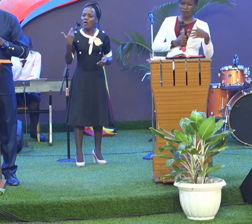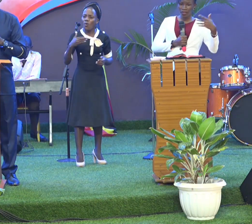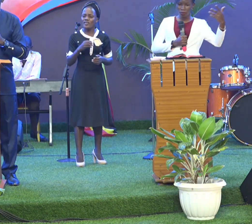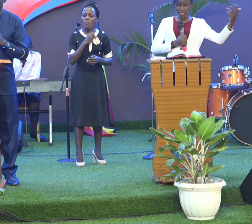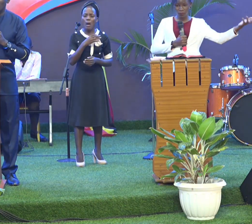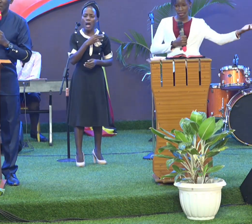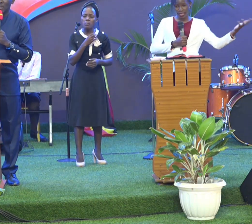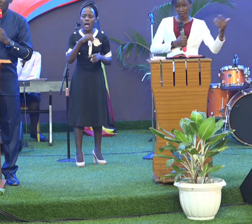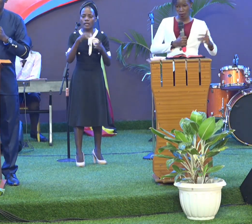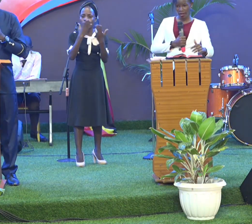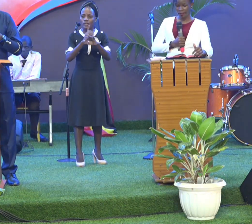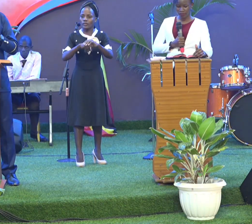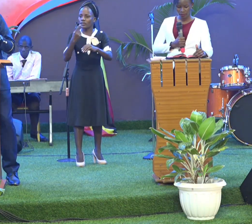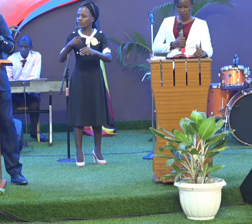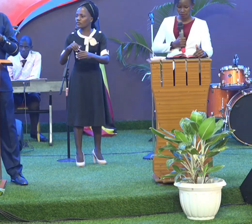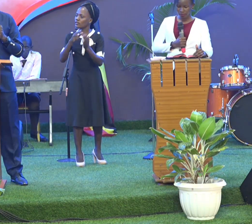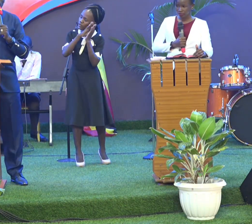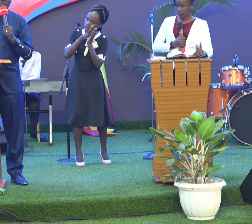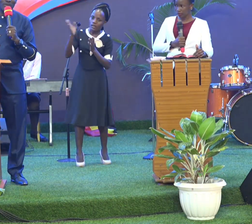When my father would sleep at the other